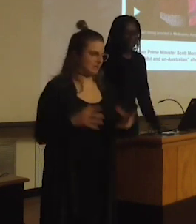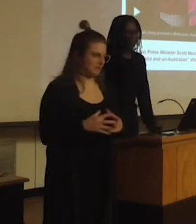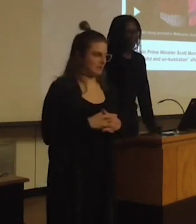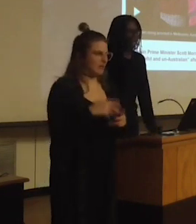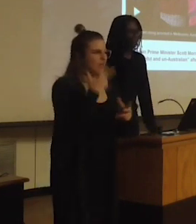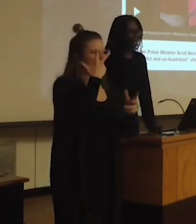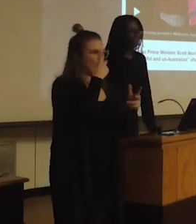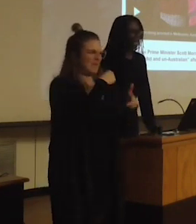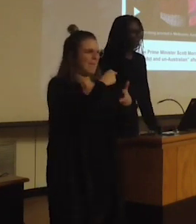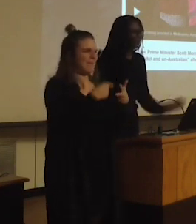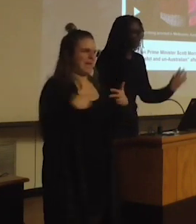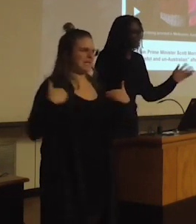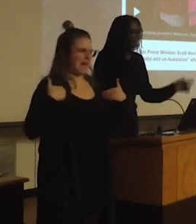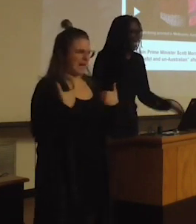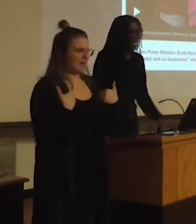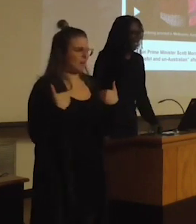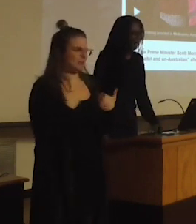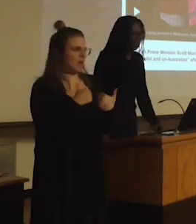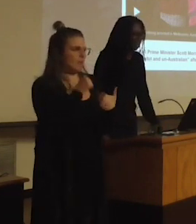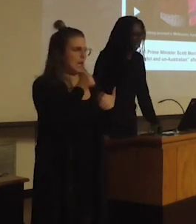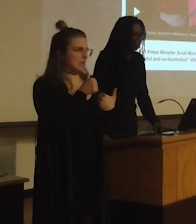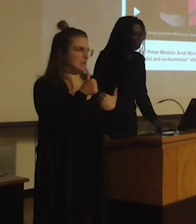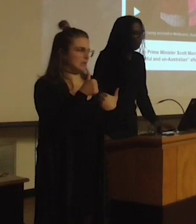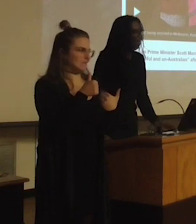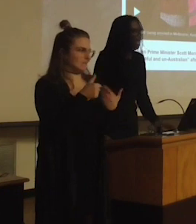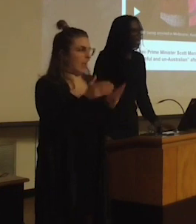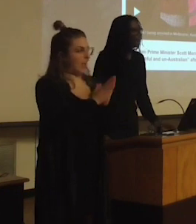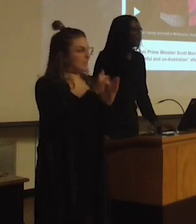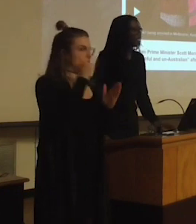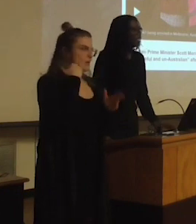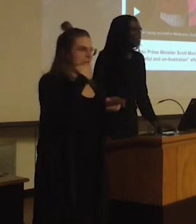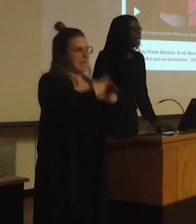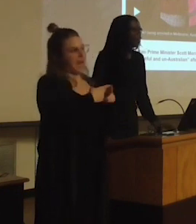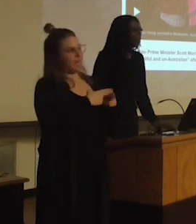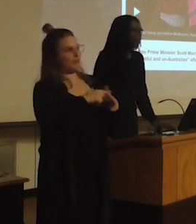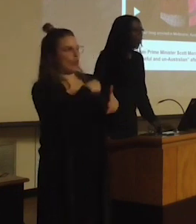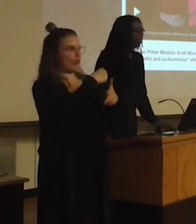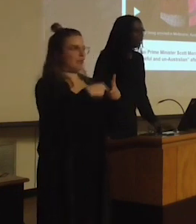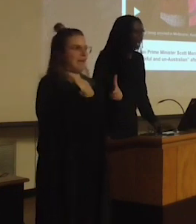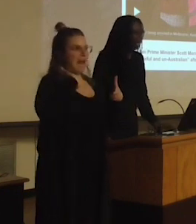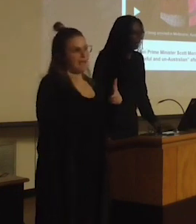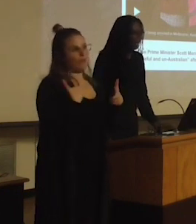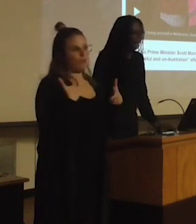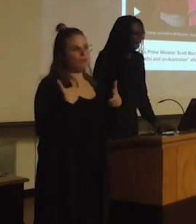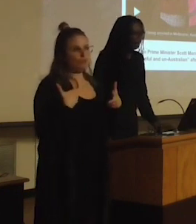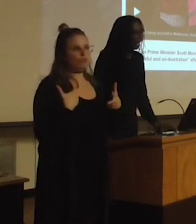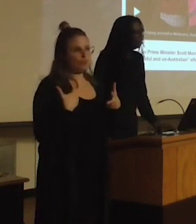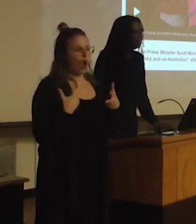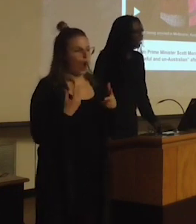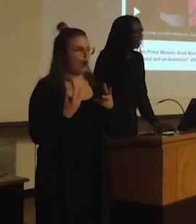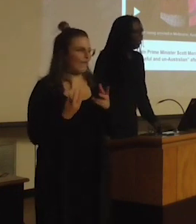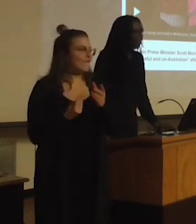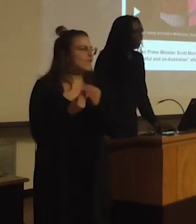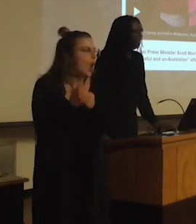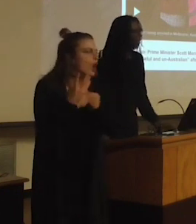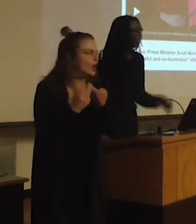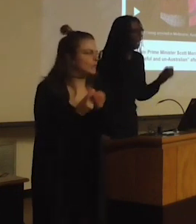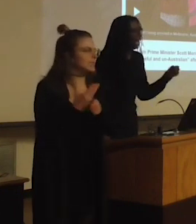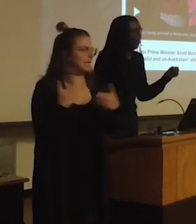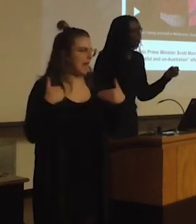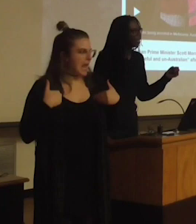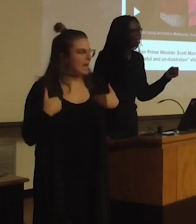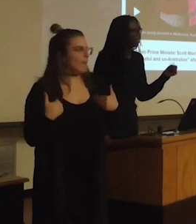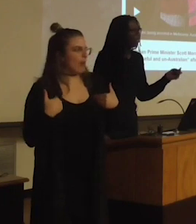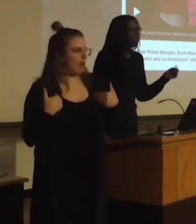because we don't have a lot of time, I'm not going to, like, ask you if you can name the three main animals that are farmed in animal agribusiness in Australia.